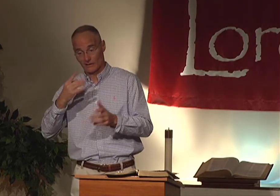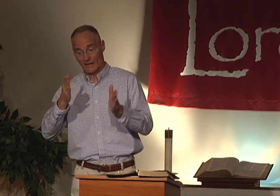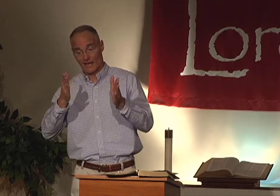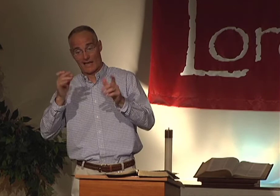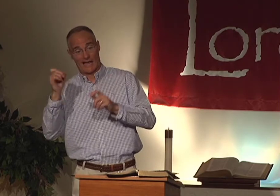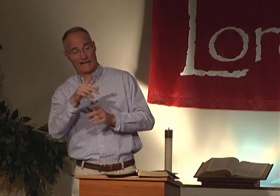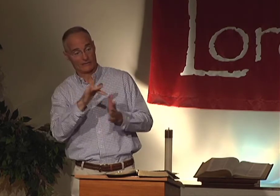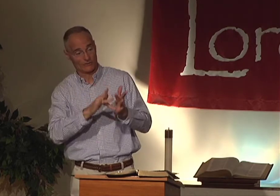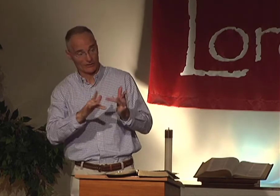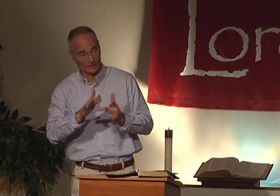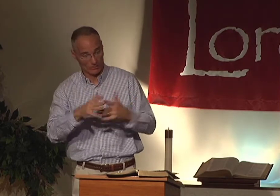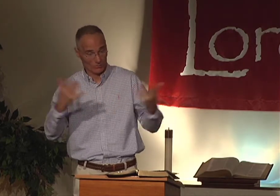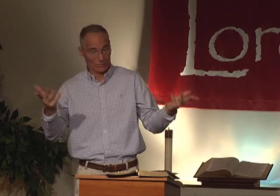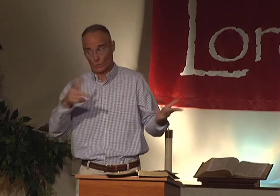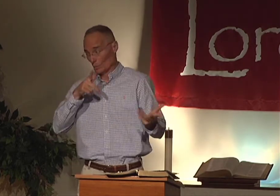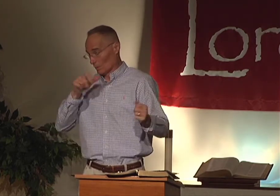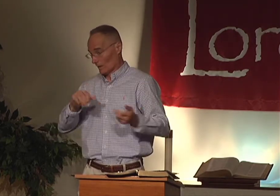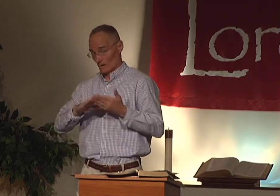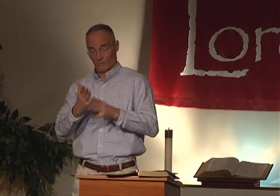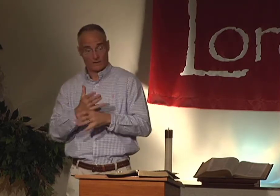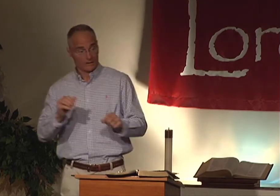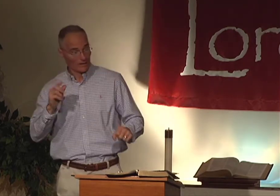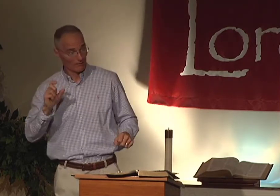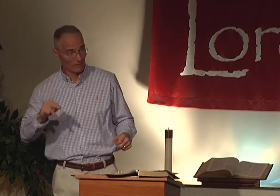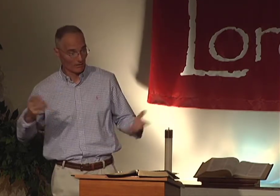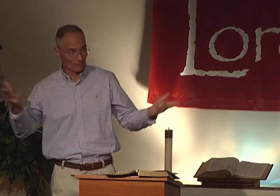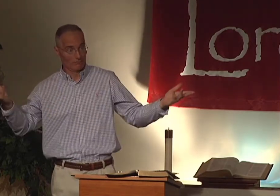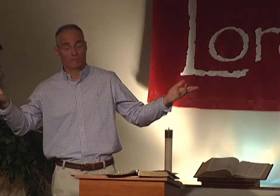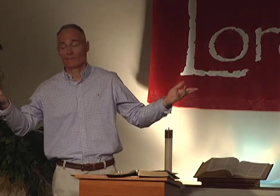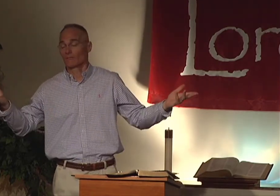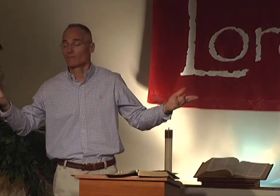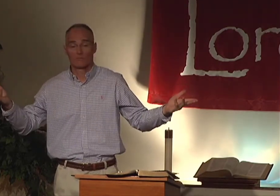is like Jesus' apostles asking Jesus,